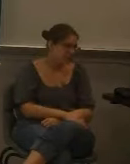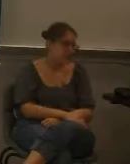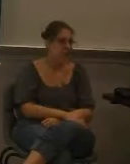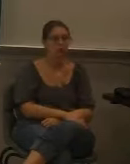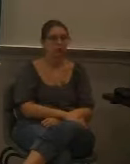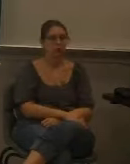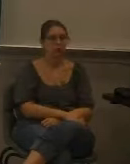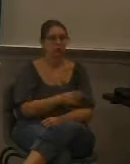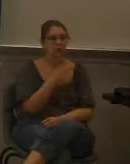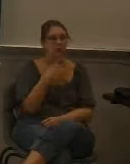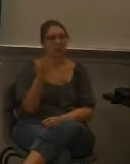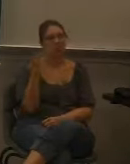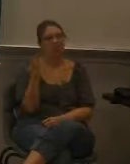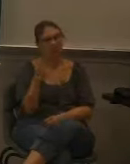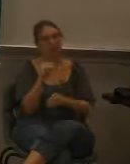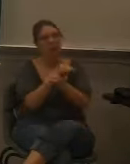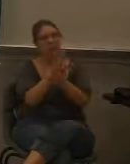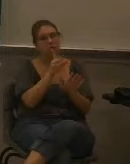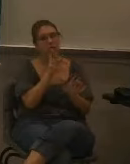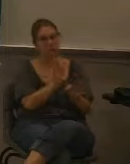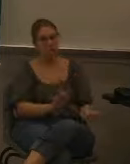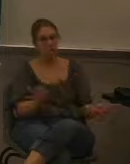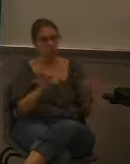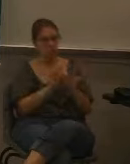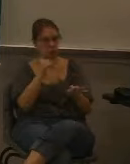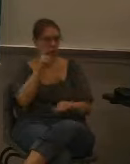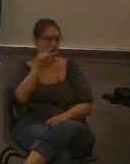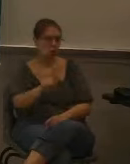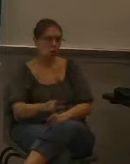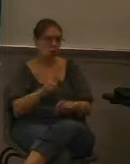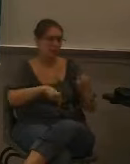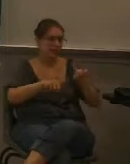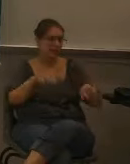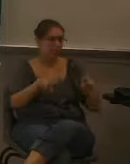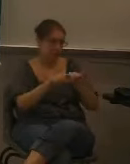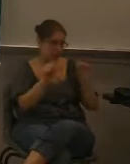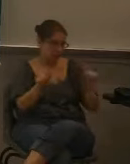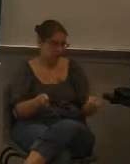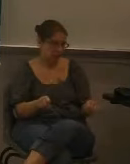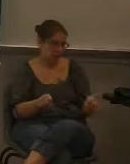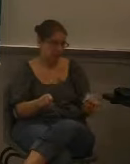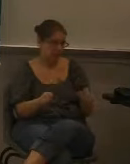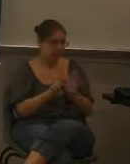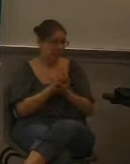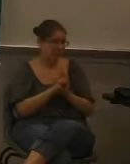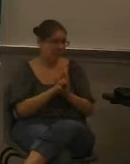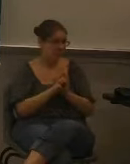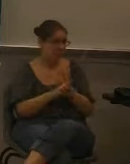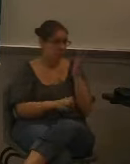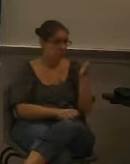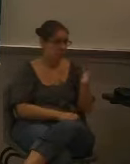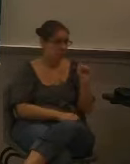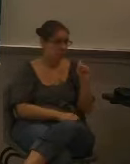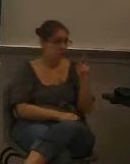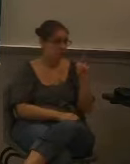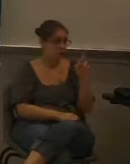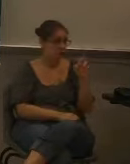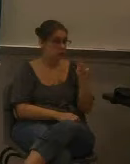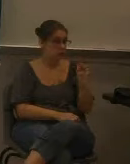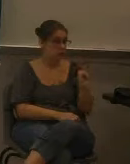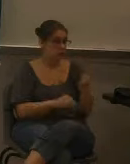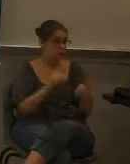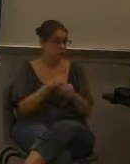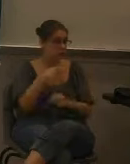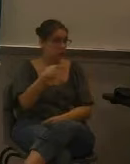It is fairly clear that it's important in low diversity systems. And so an example of this would be the streams in Puerto